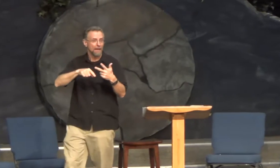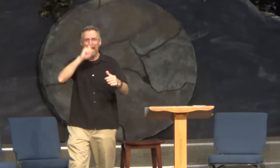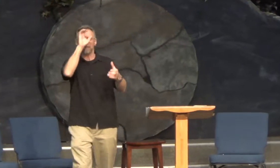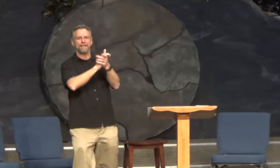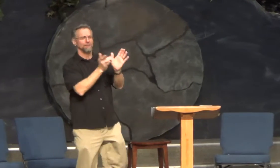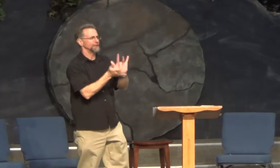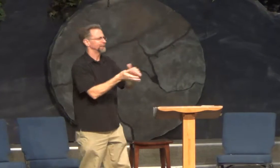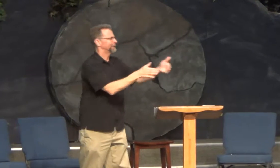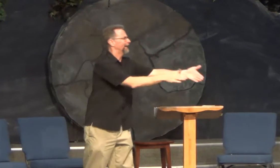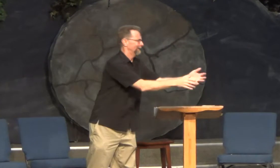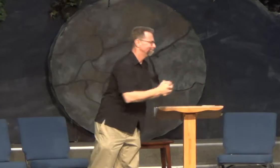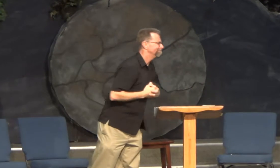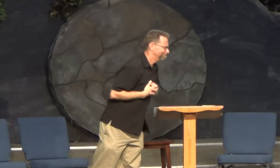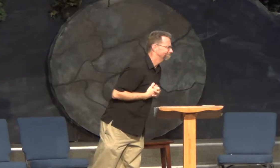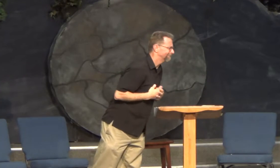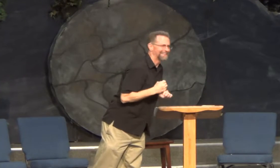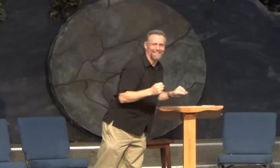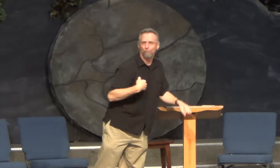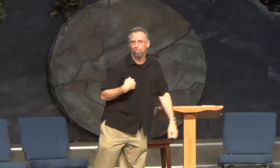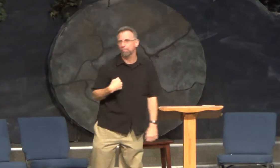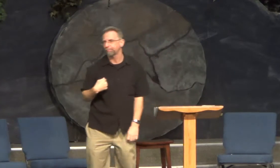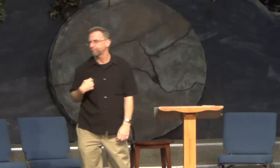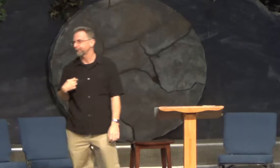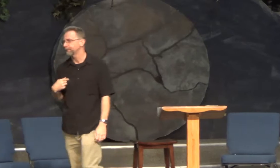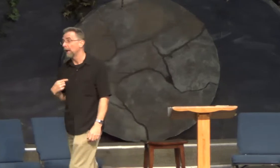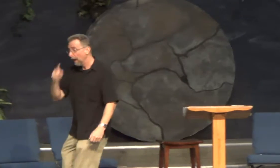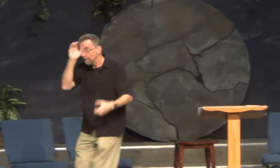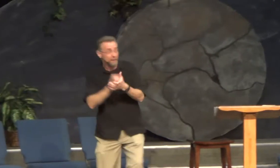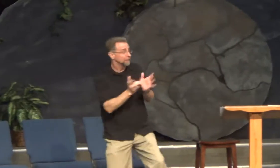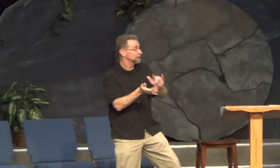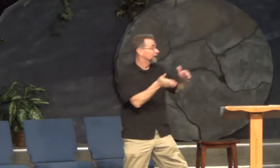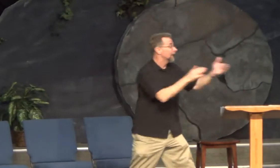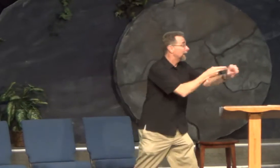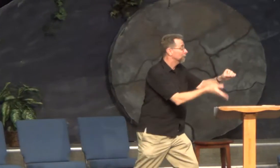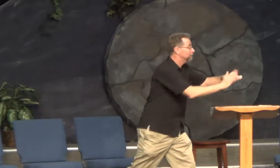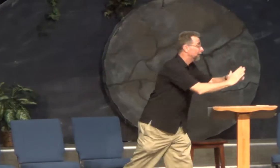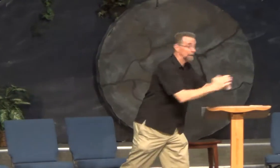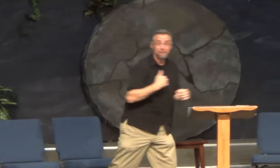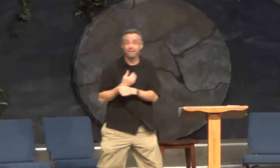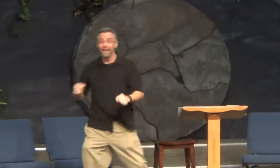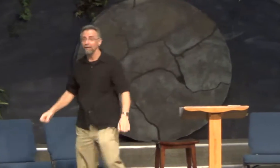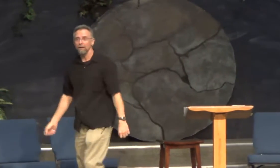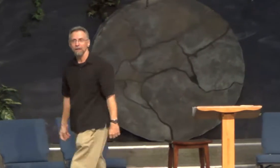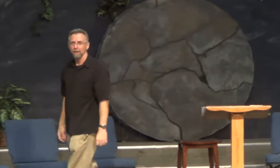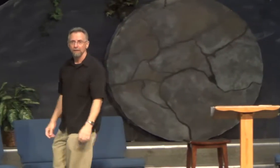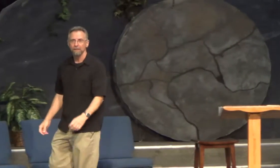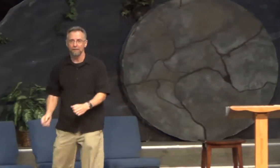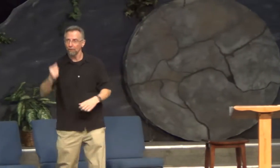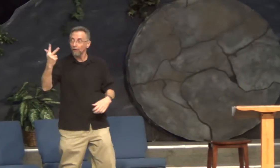But in all these things, to believe that he died. Does that not save us? To believe that he died and was buried, does